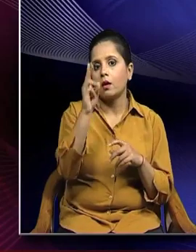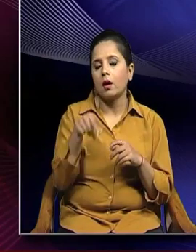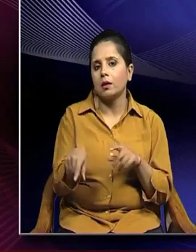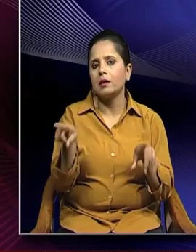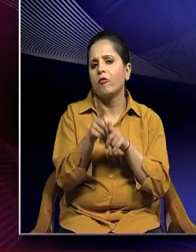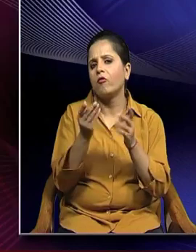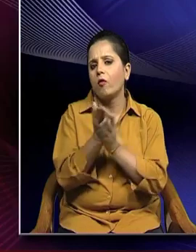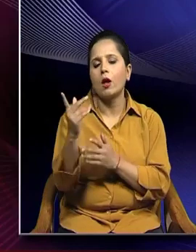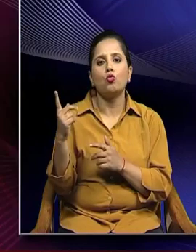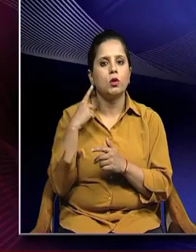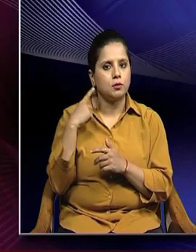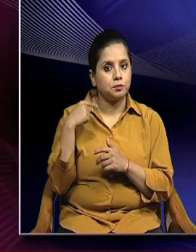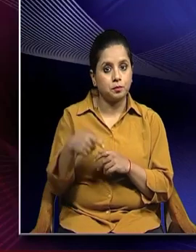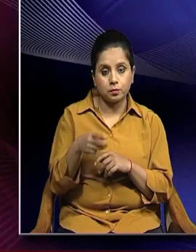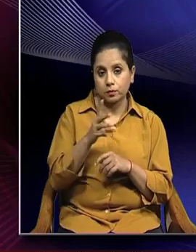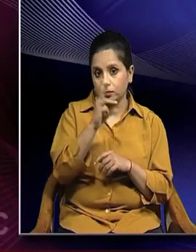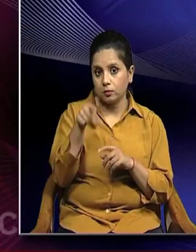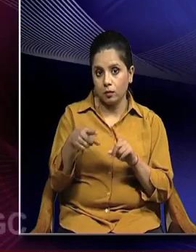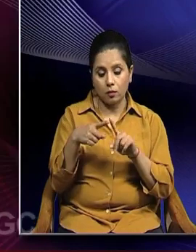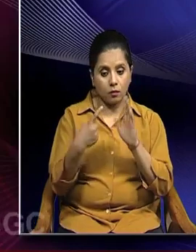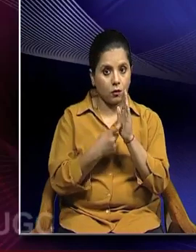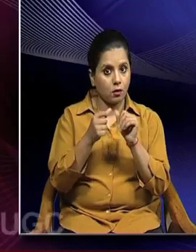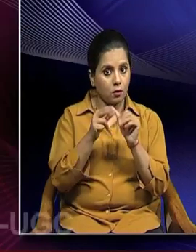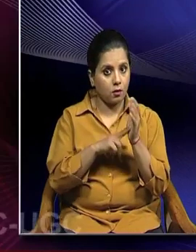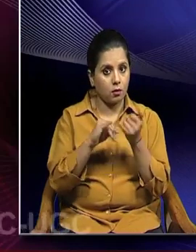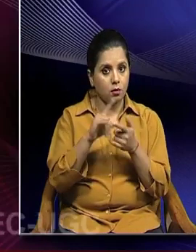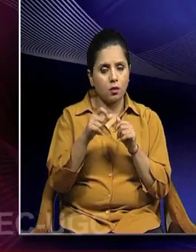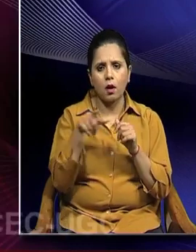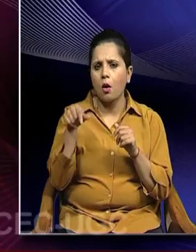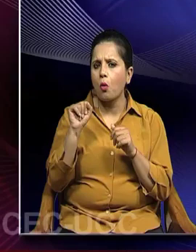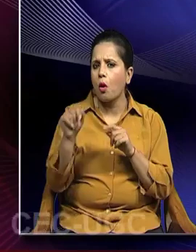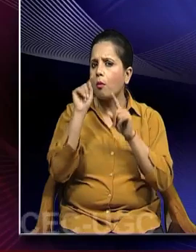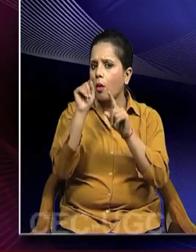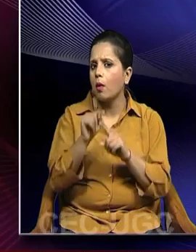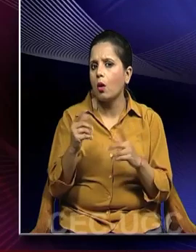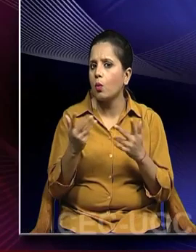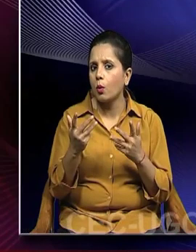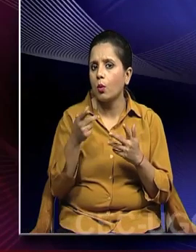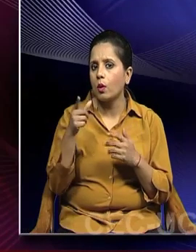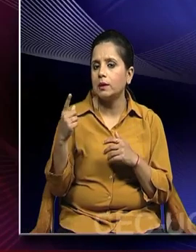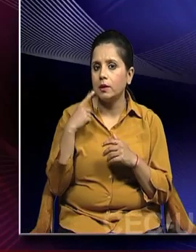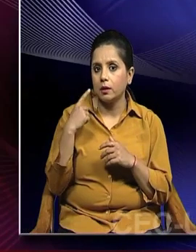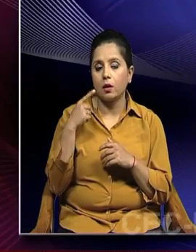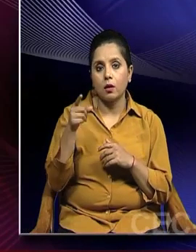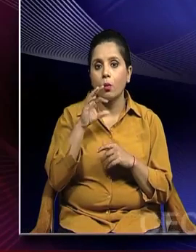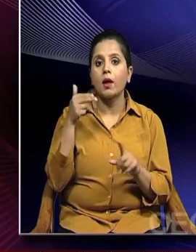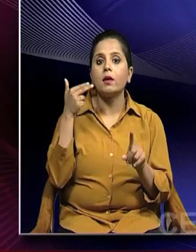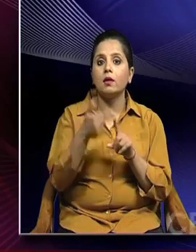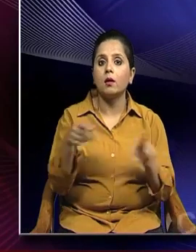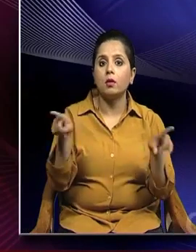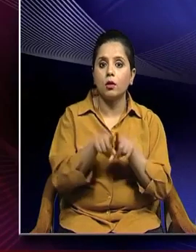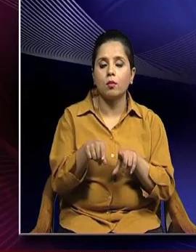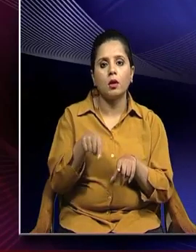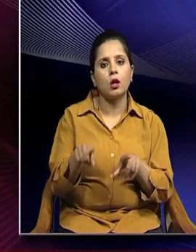leadership. Transcendental leaders, what are the traits of a transcendental leaders? They are basically called as